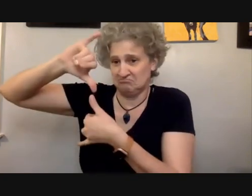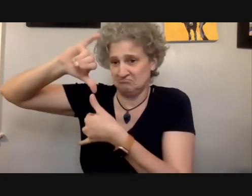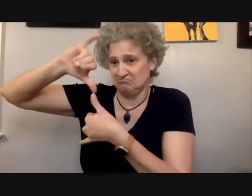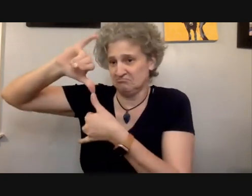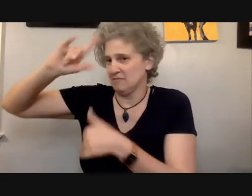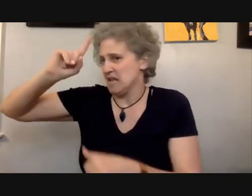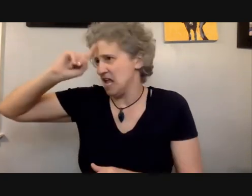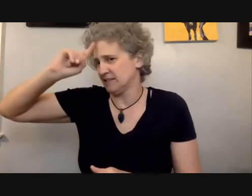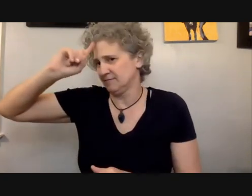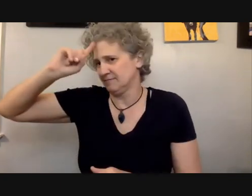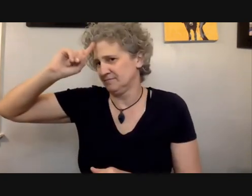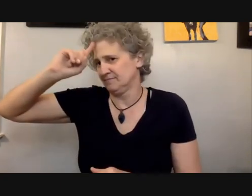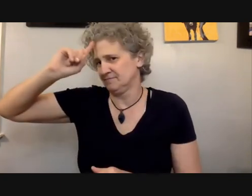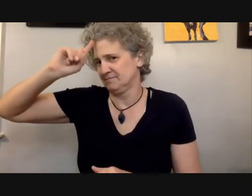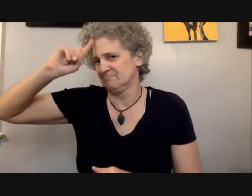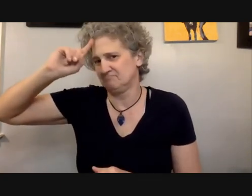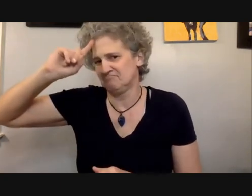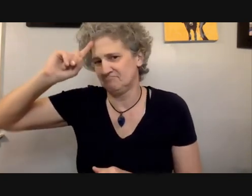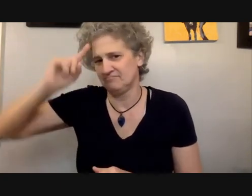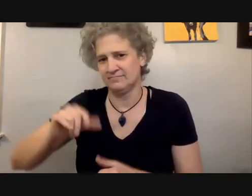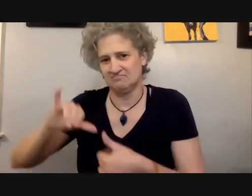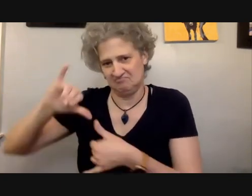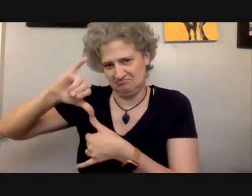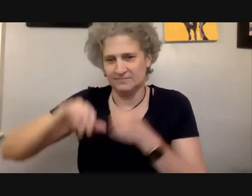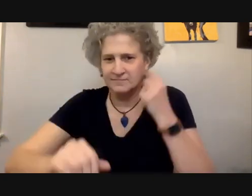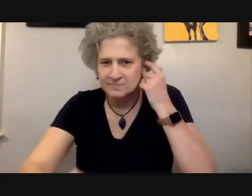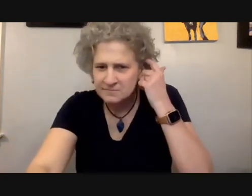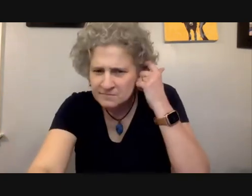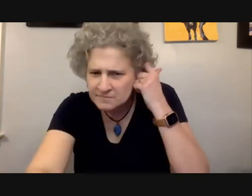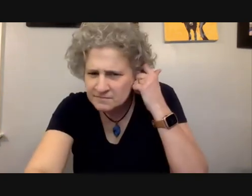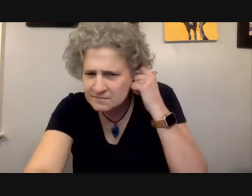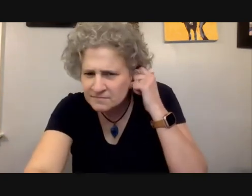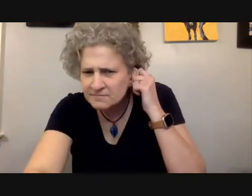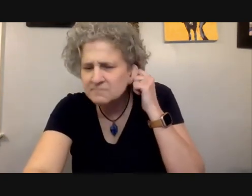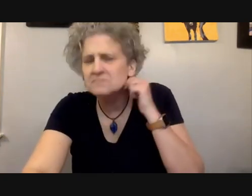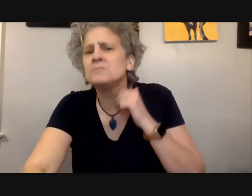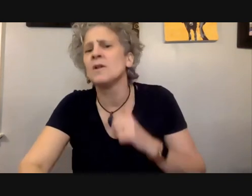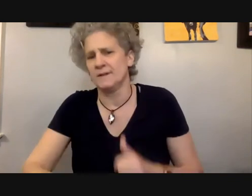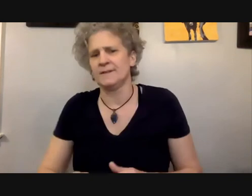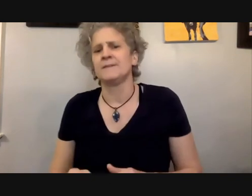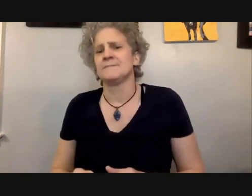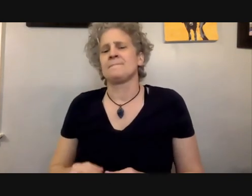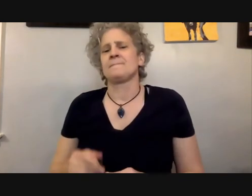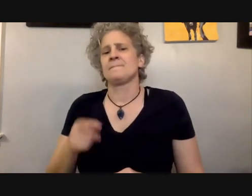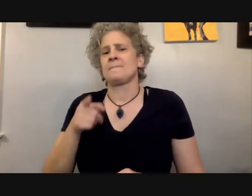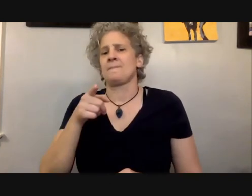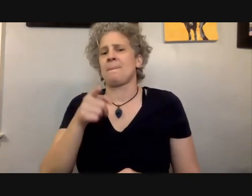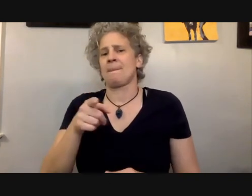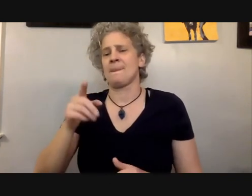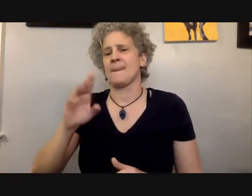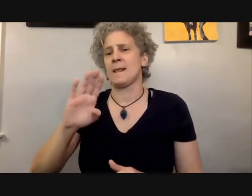the old antiquated machine. This is height, because they also will check your height.